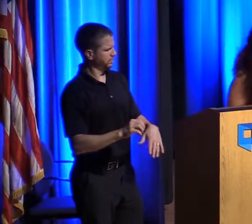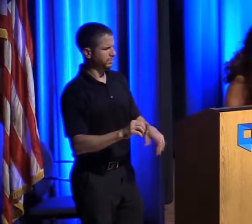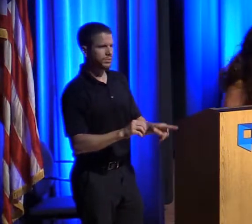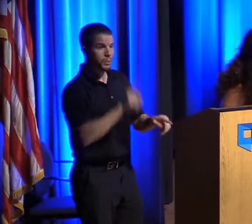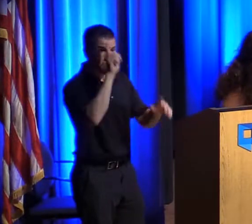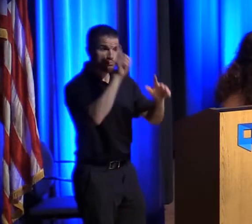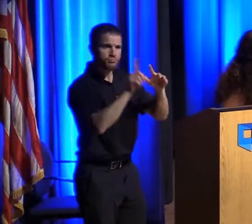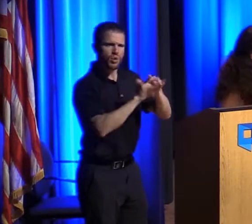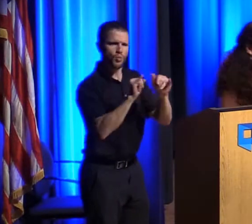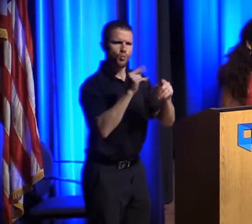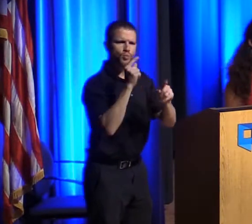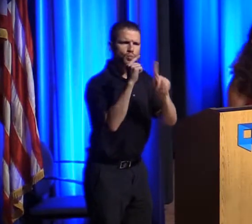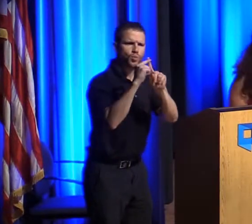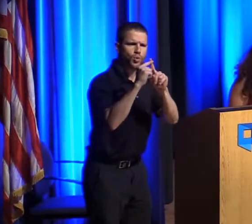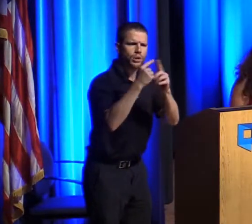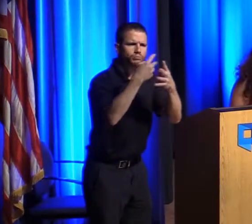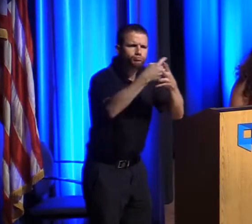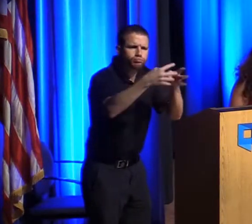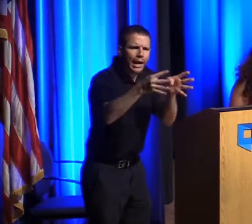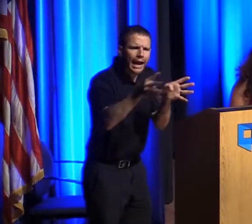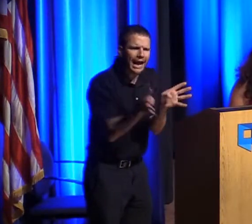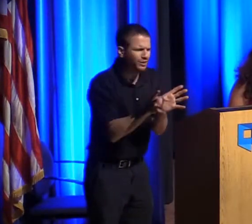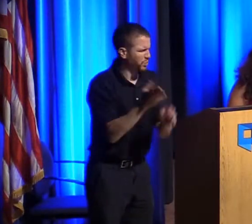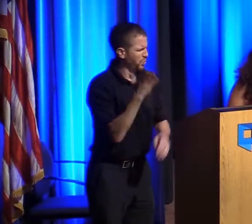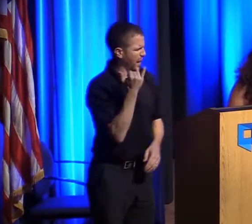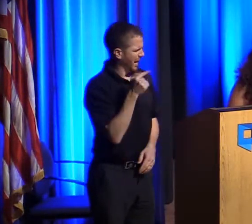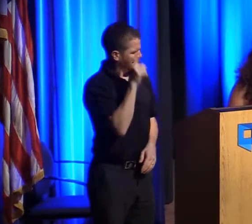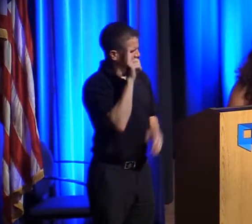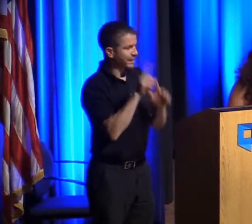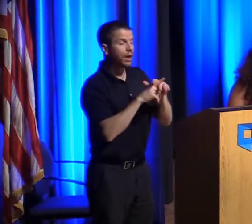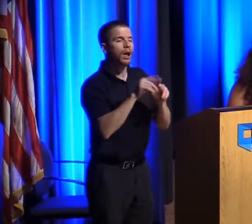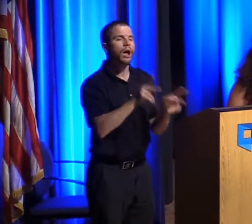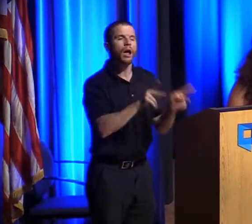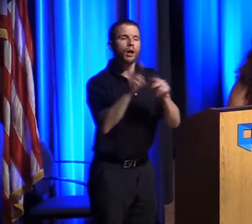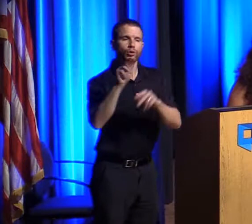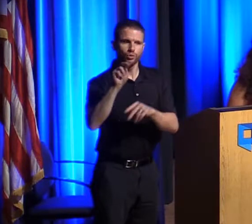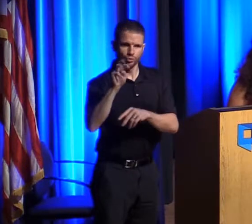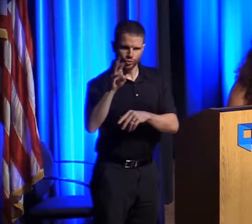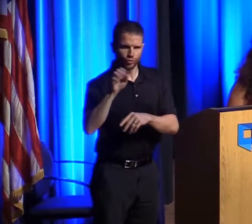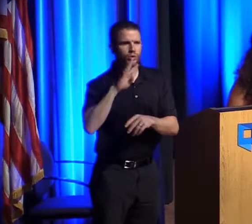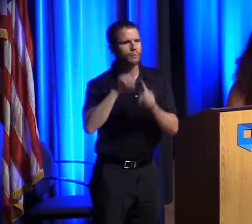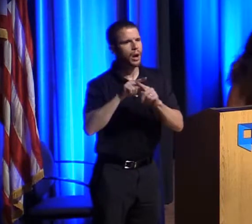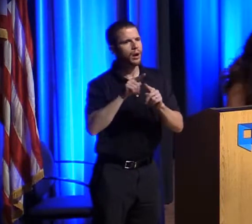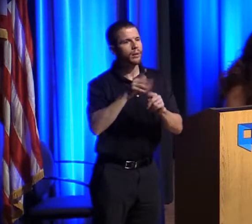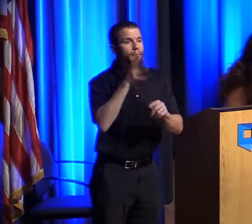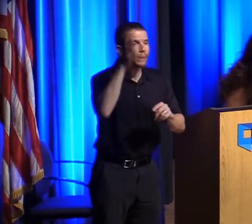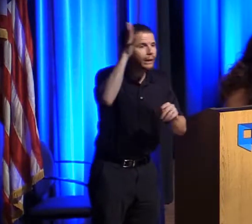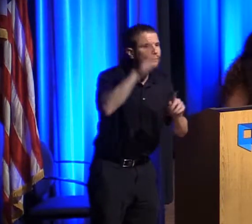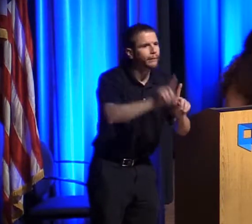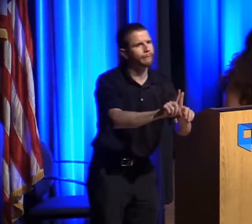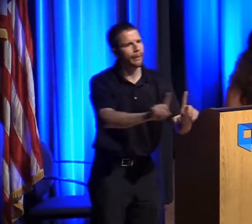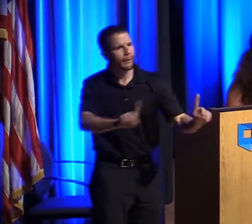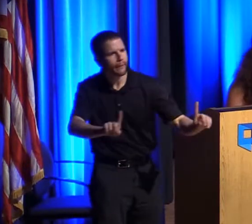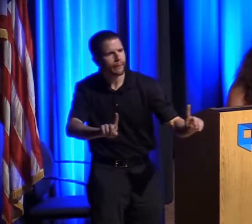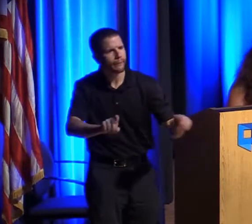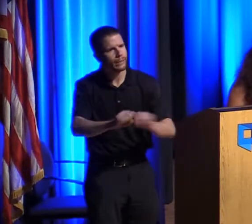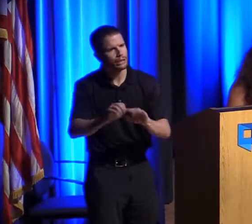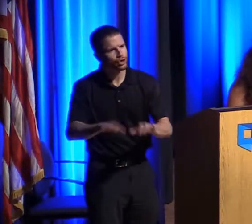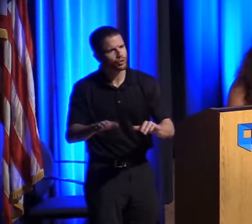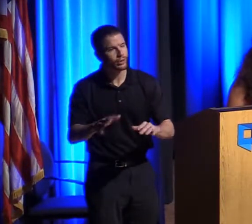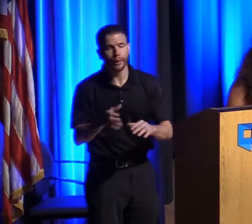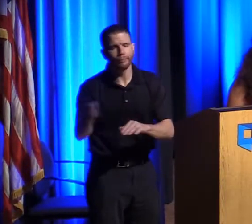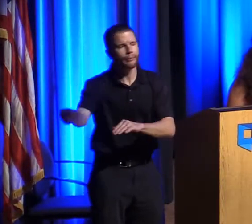And so I like this slide, because this is an alternative to that stereotype of a Mexican. These are actually beautiful parts